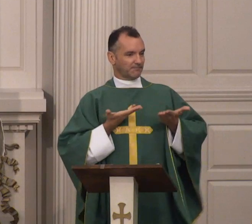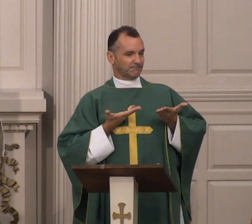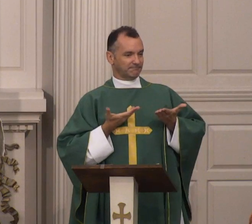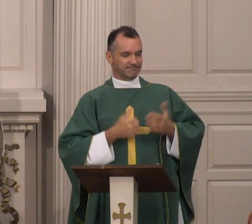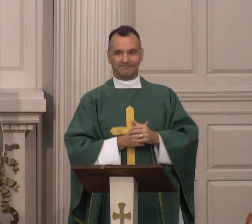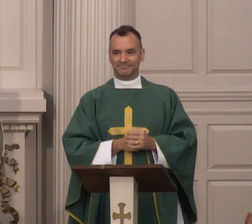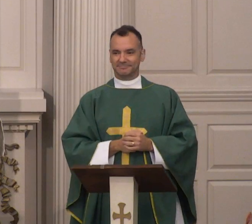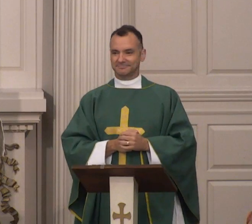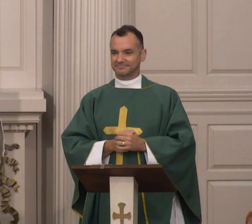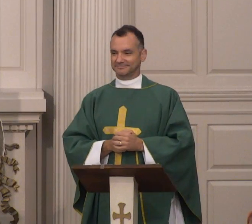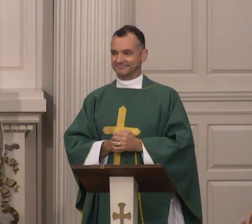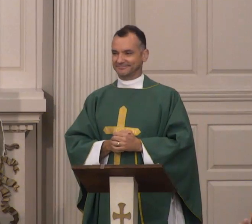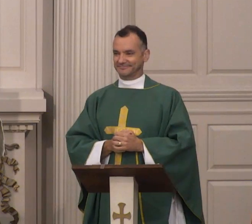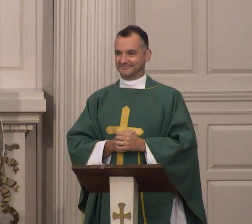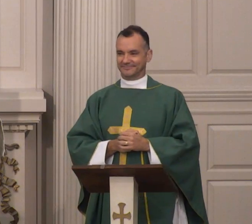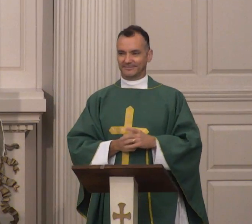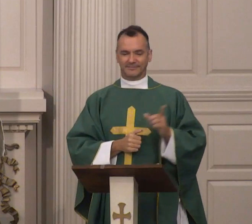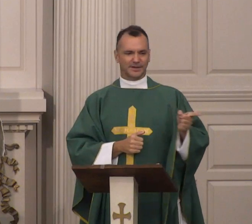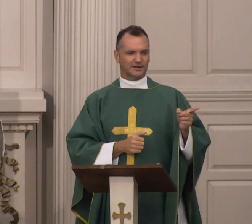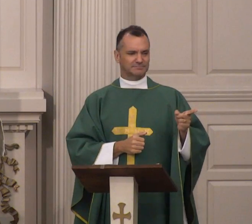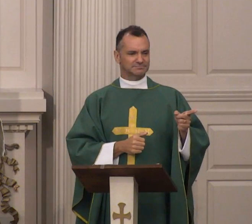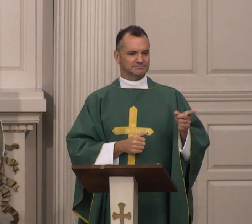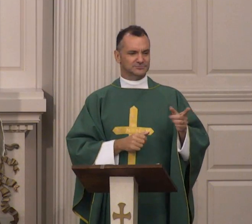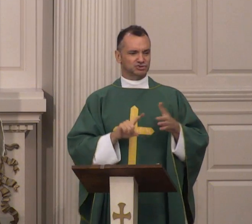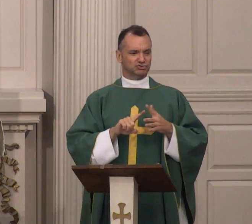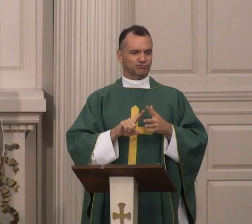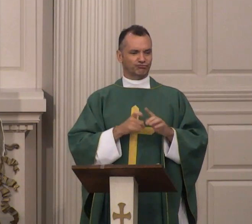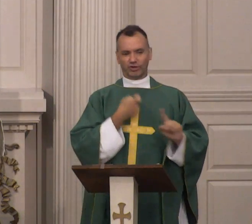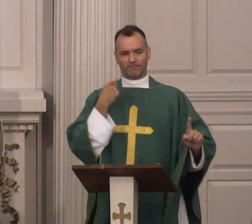Welcome, Father Gerald. Thank you for being with us.